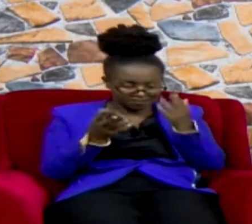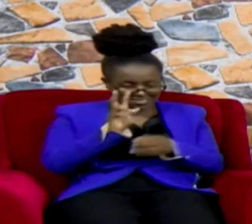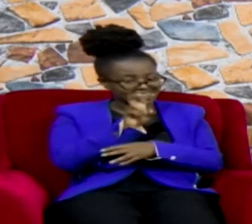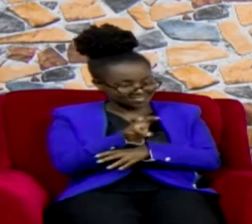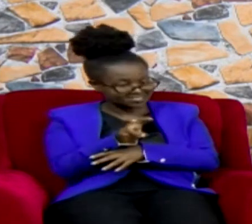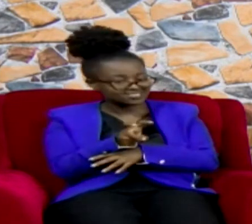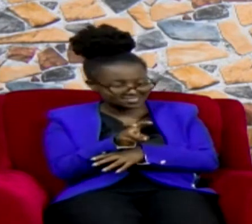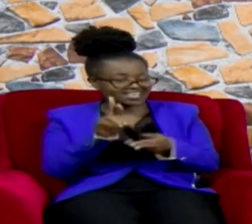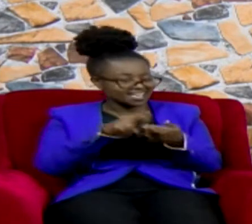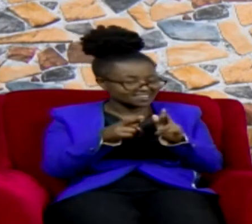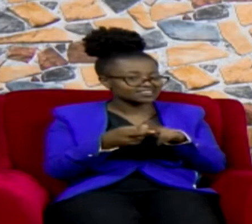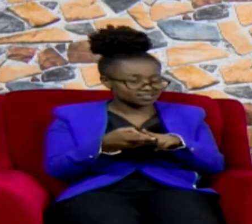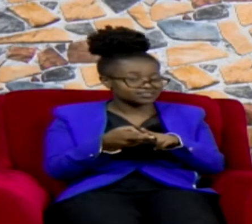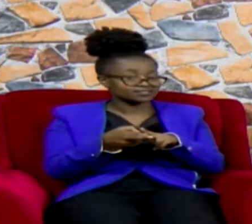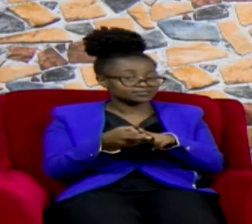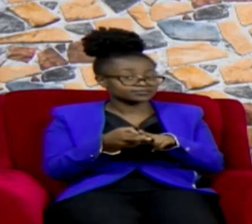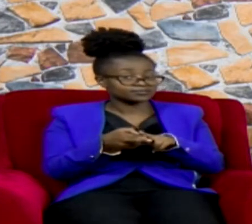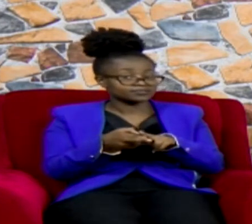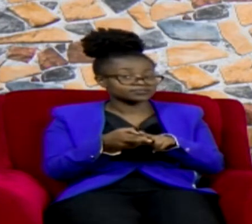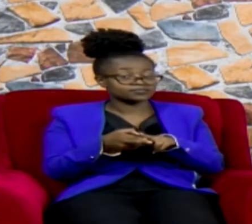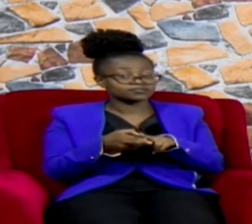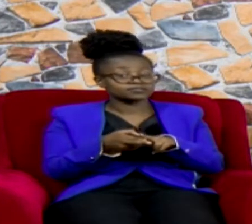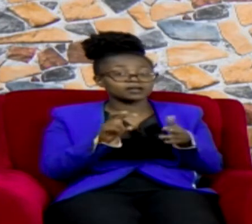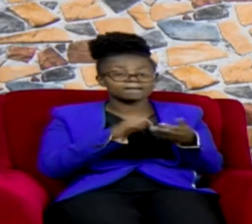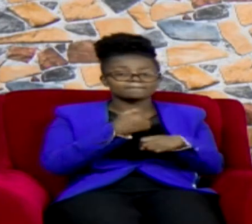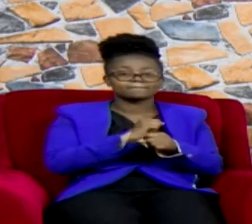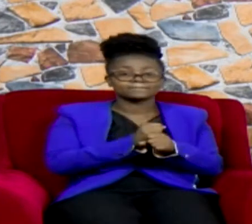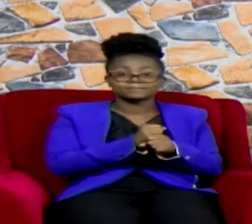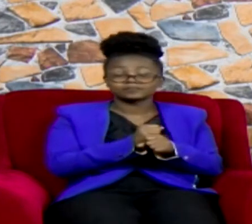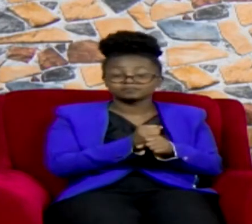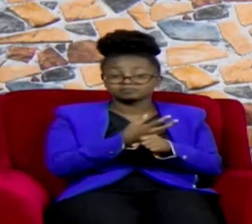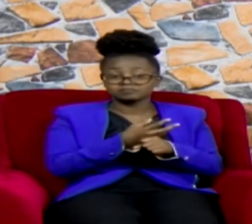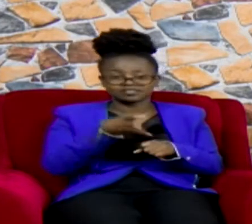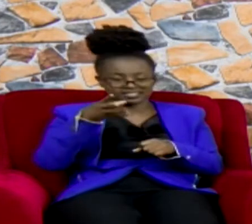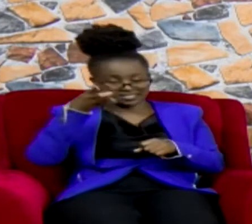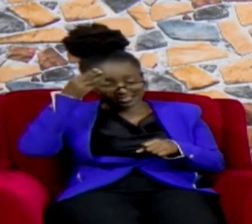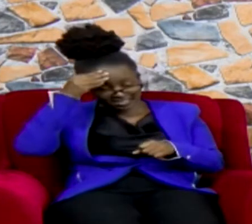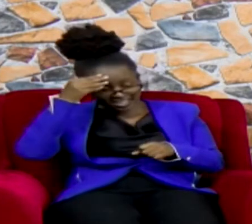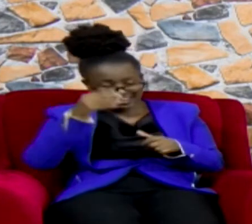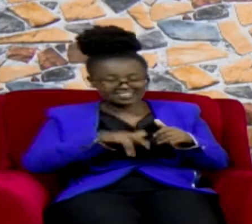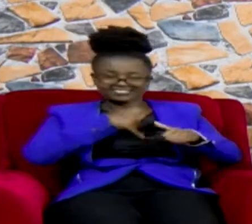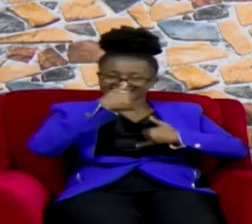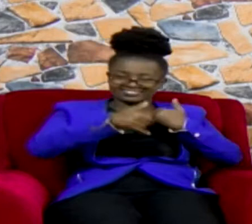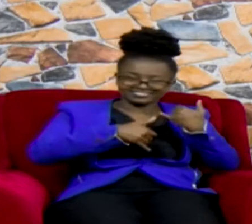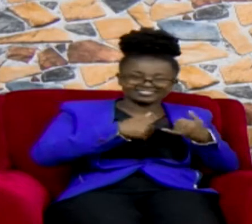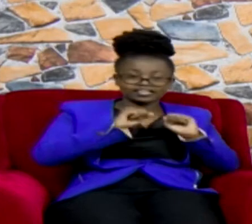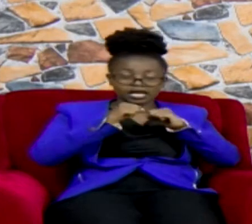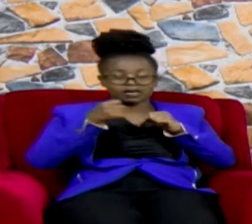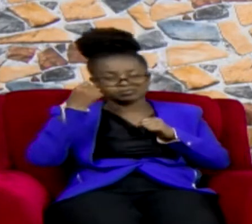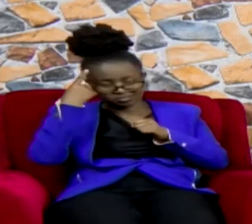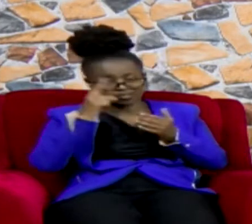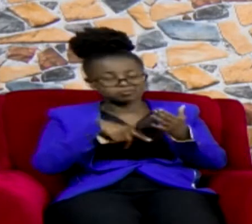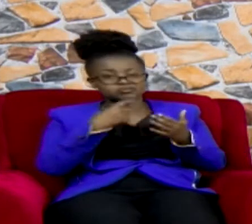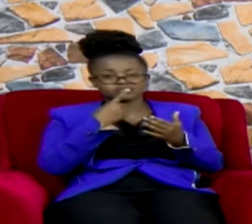able to relate with. Okay. Yes. Okay. It makes the lesson enjoyable, and you're able to comprehend what you are